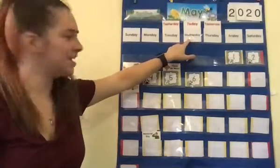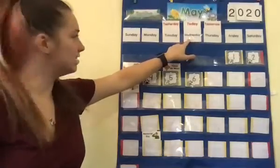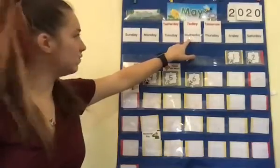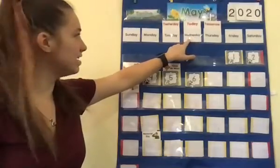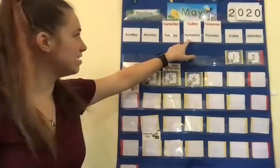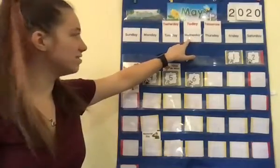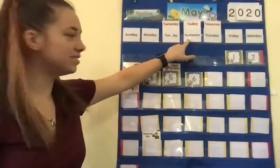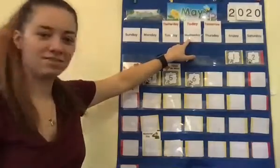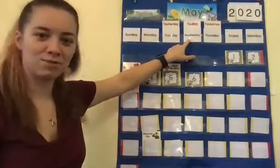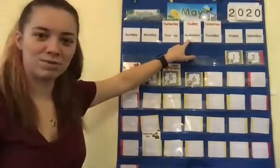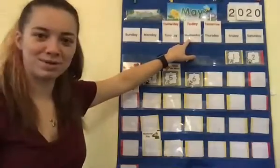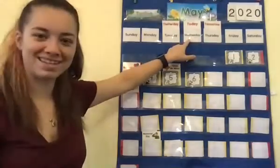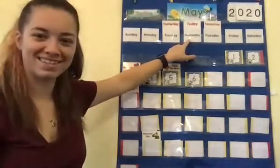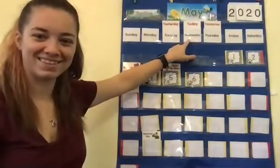to find out our day of the week, what are we going to do?